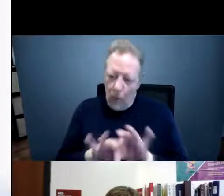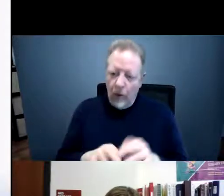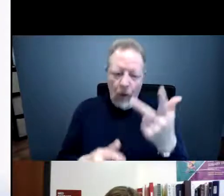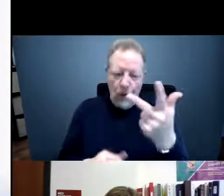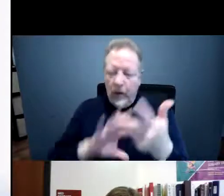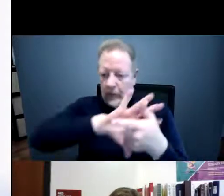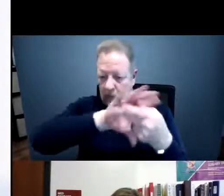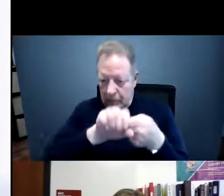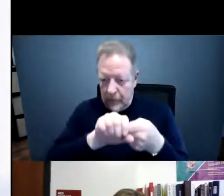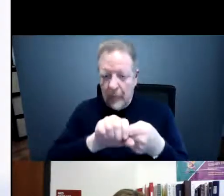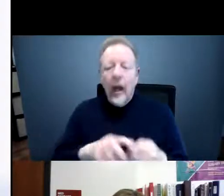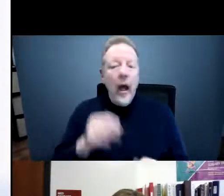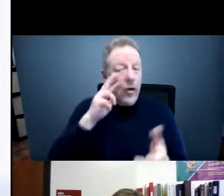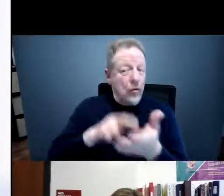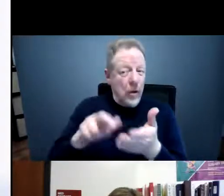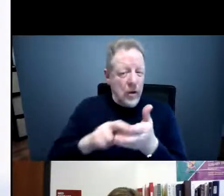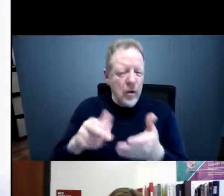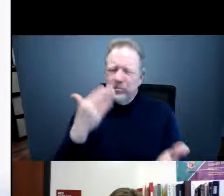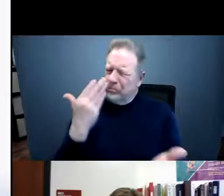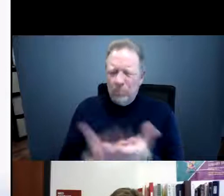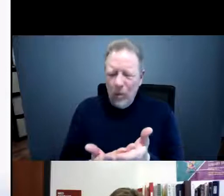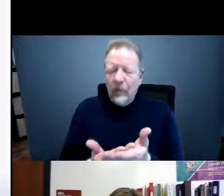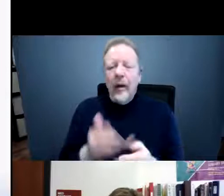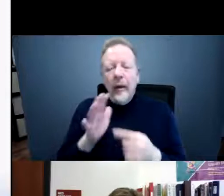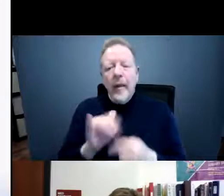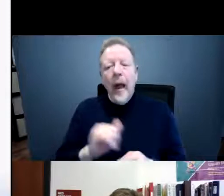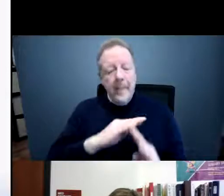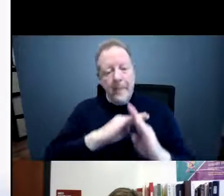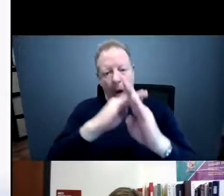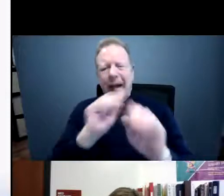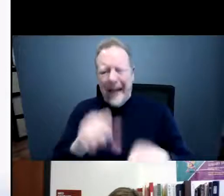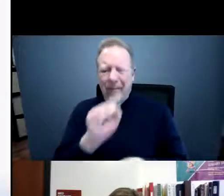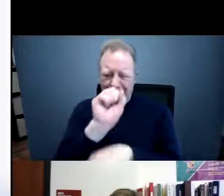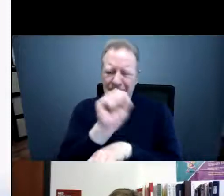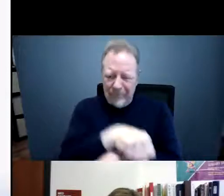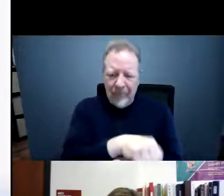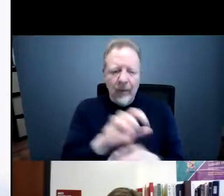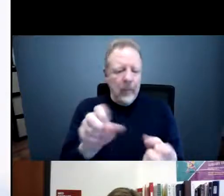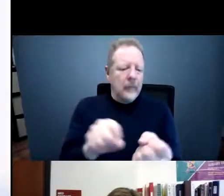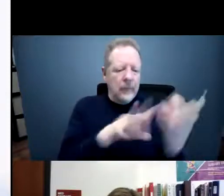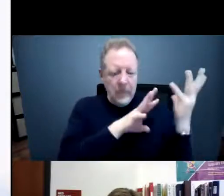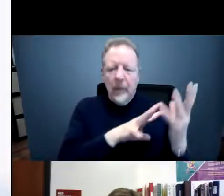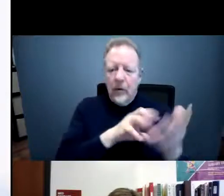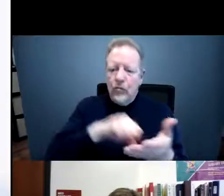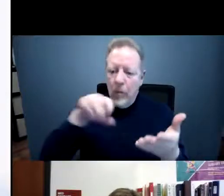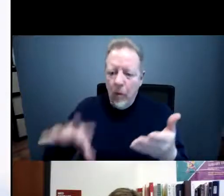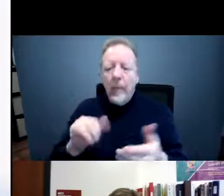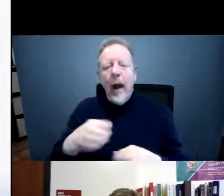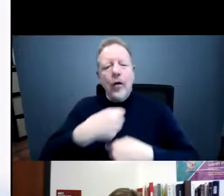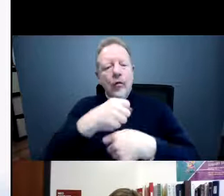And research shows that barriers can be defeated by creating awareness of being aware that deaf and hard of